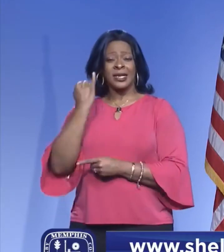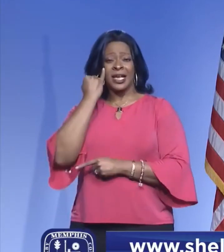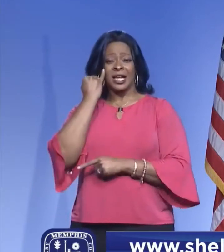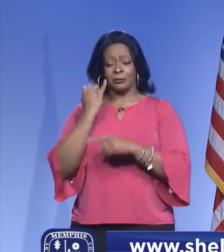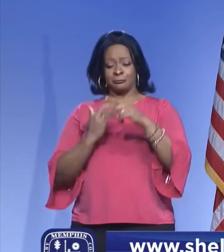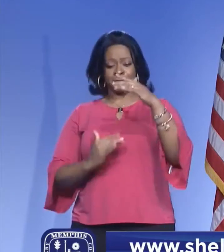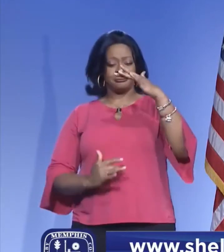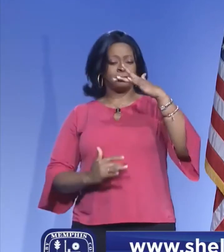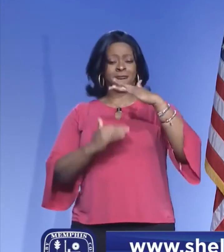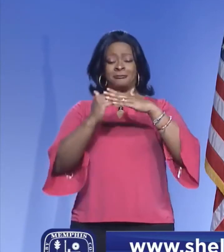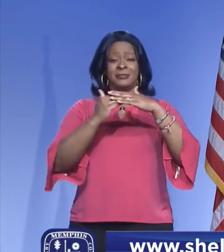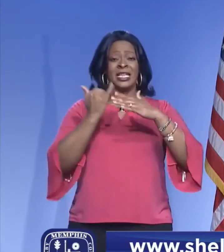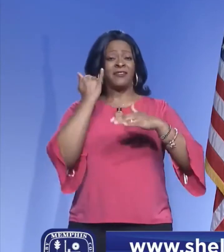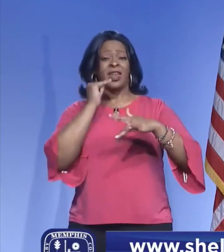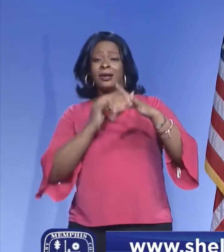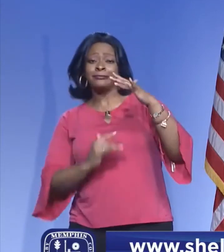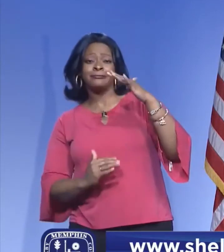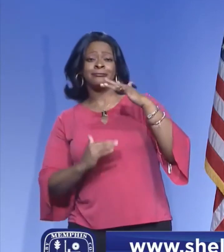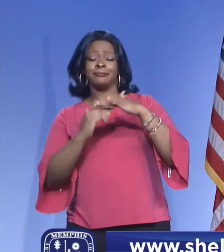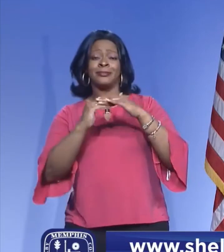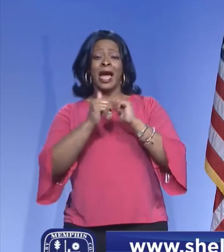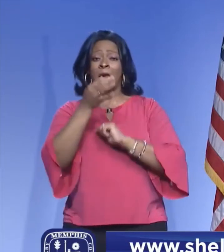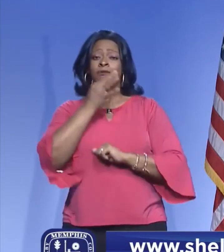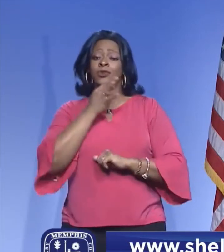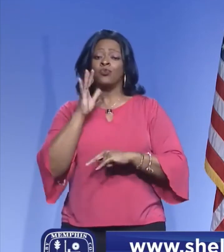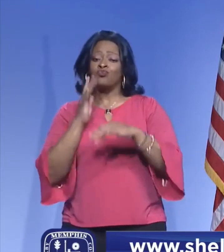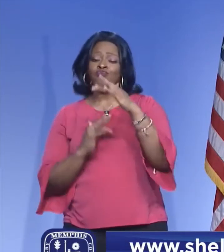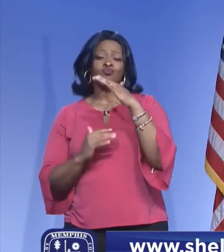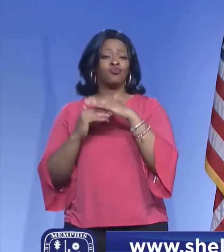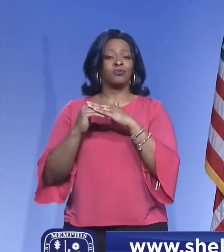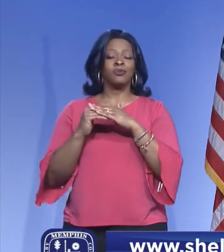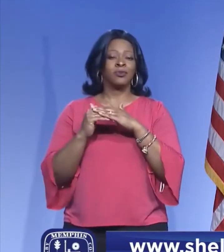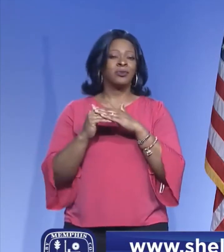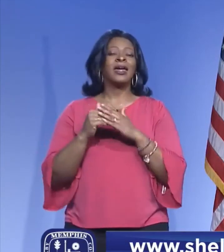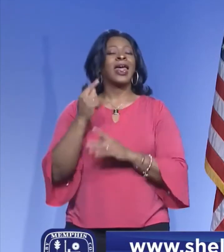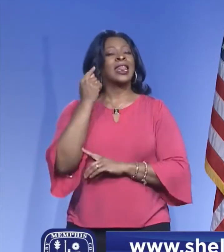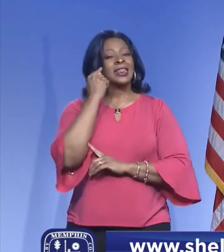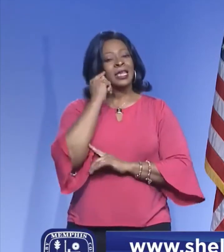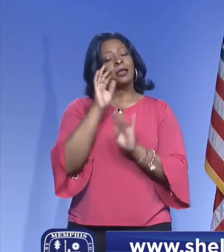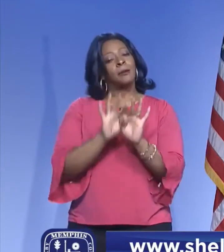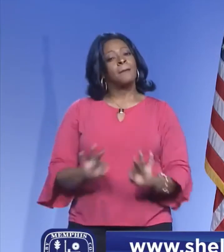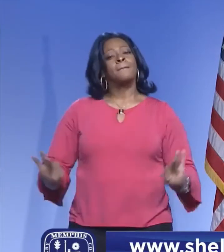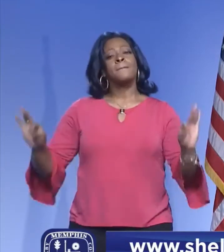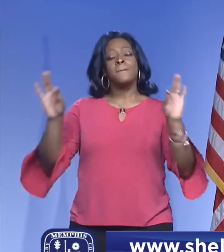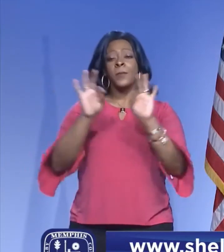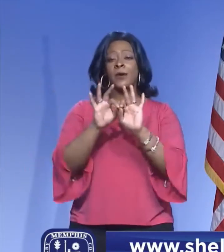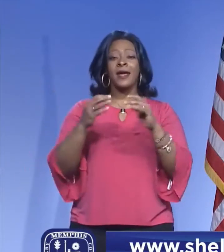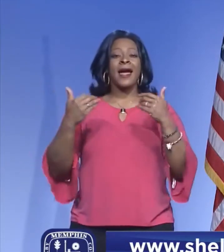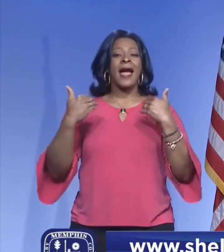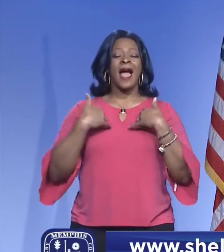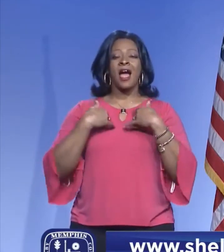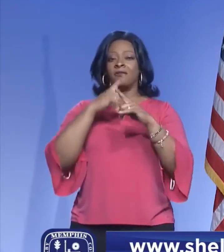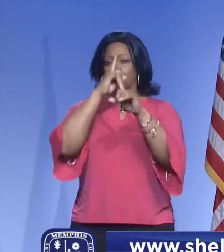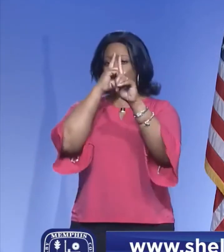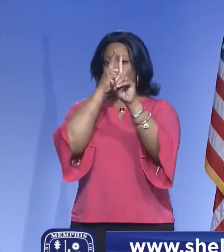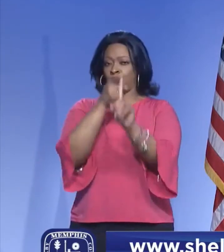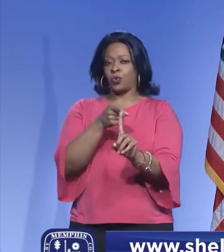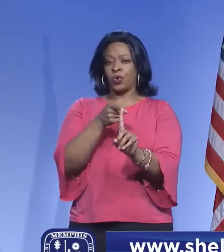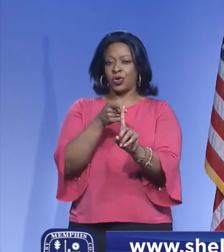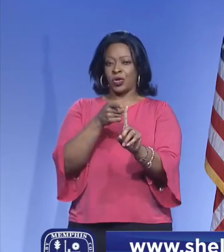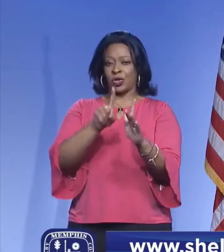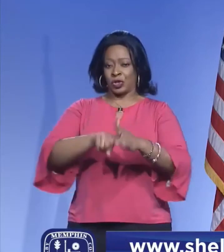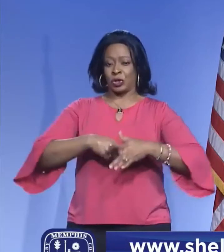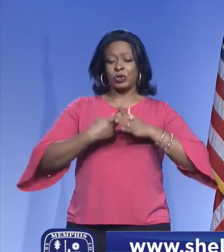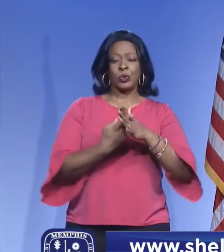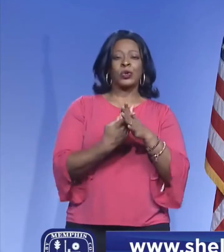goal or we don't reach the goal, or how soon will we reach the goal, I think the important thing is to have a target to strive for, and